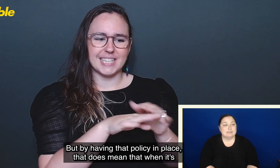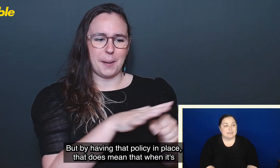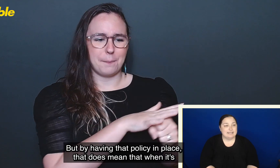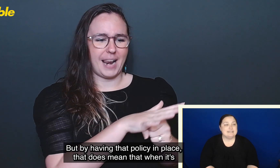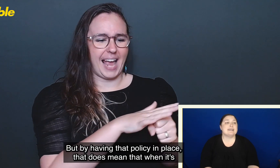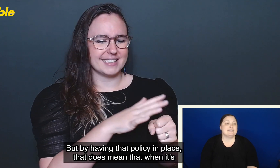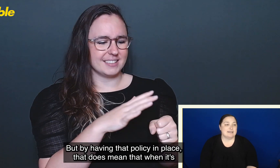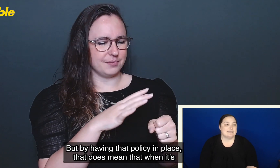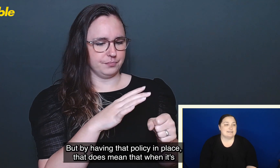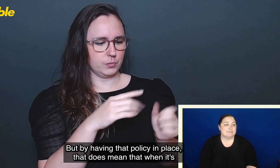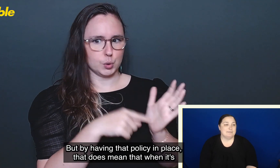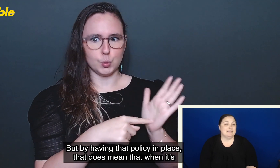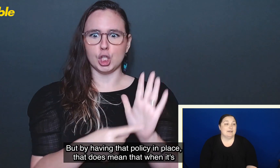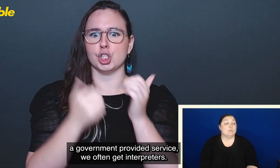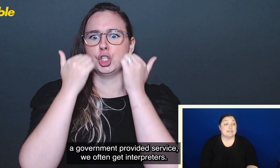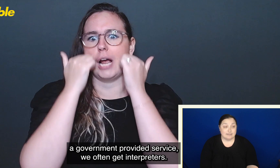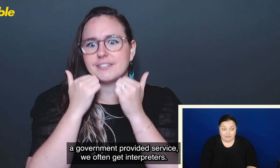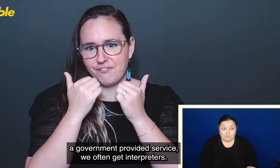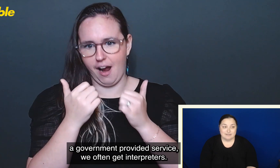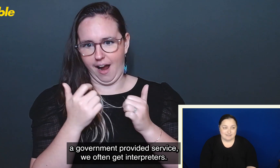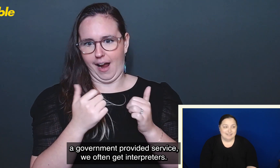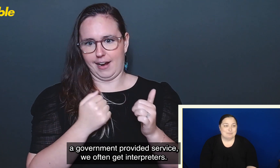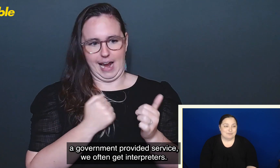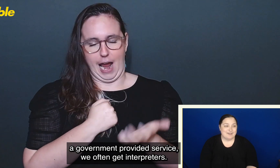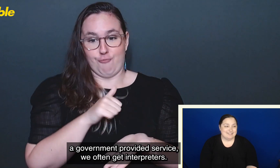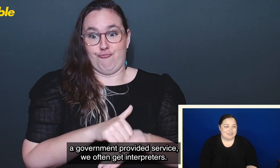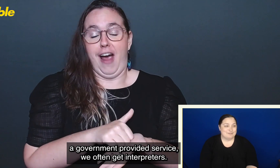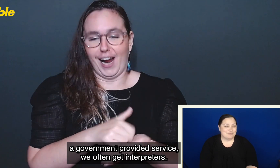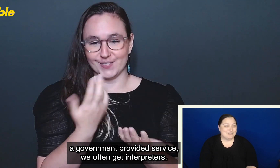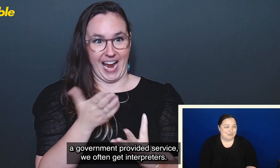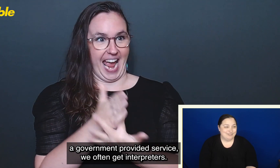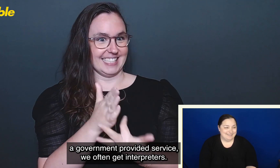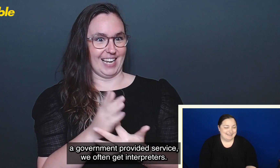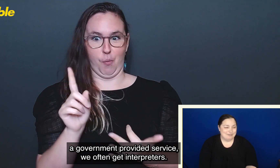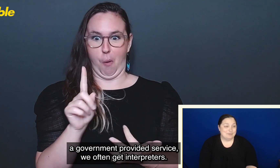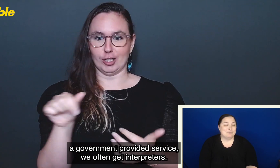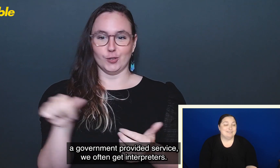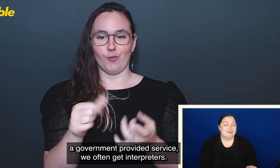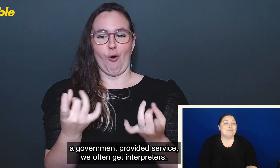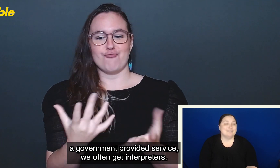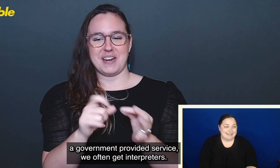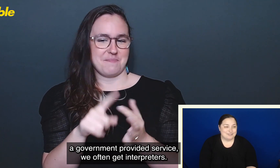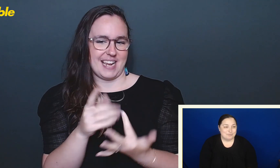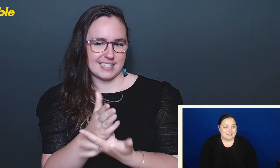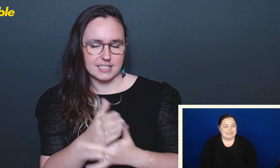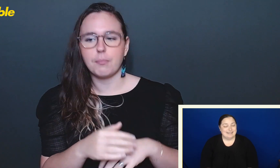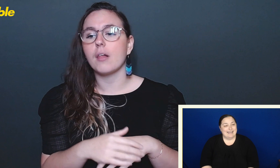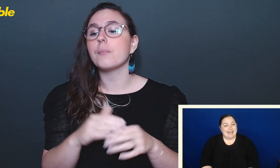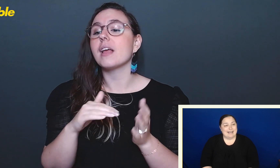in place, that does mean that when it's a government provided service, we often get